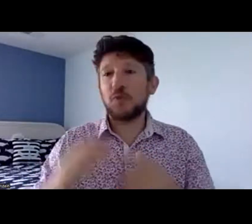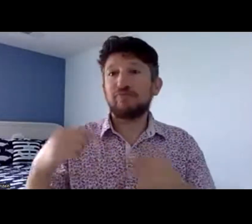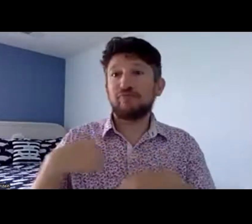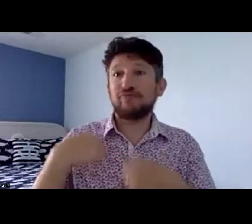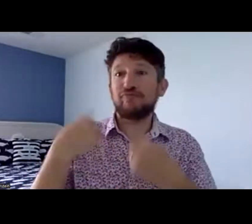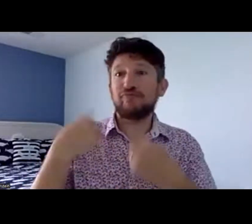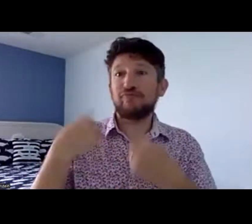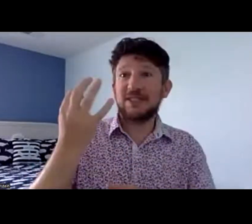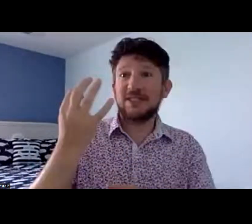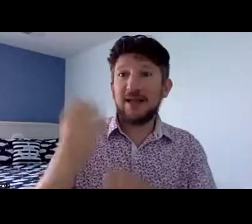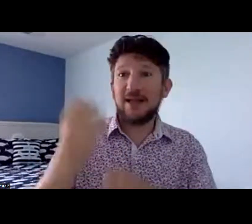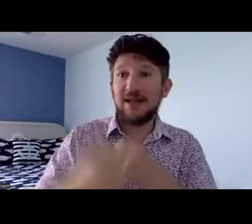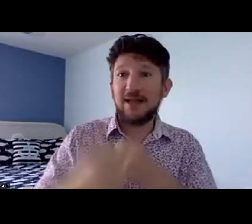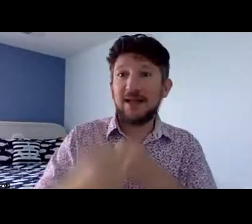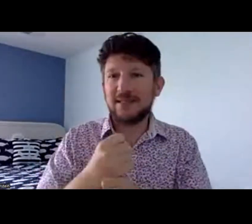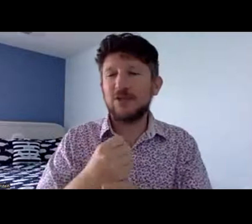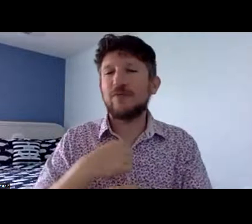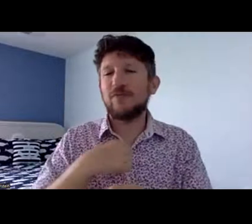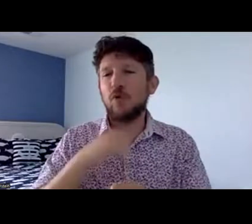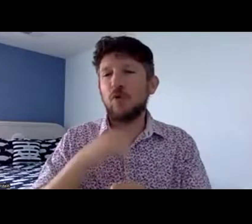Currently, I'm working in the school